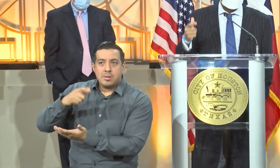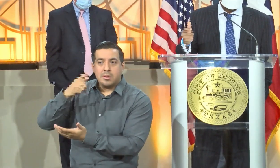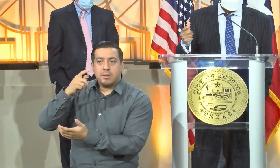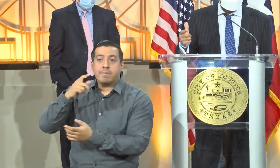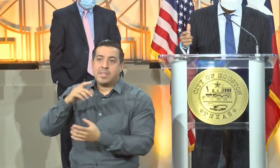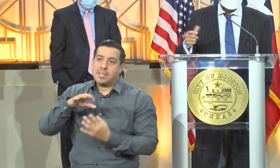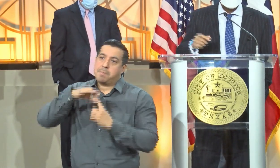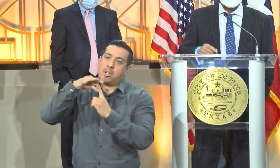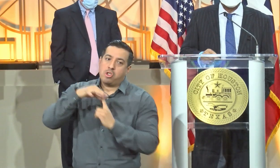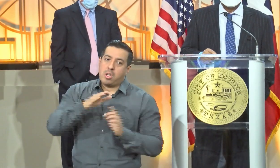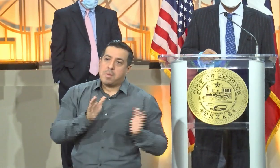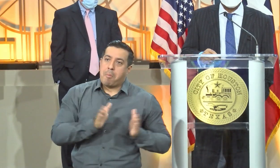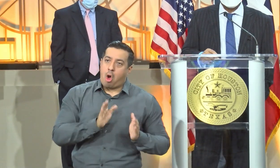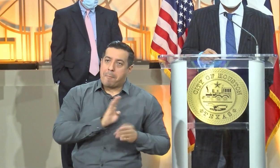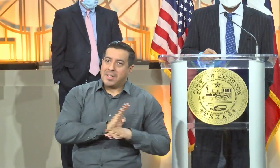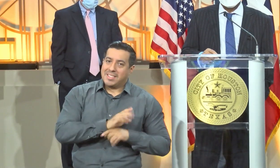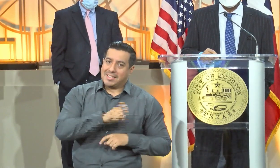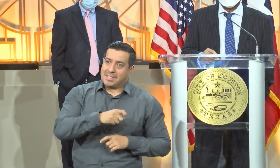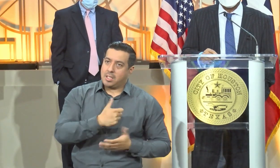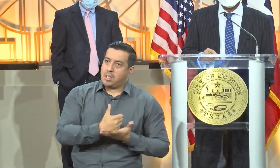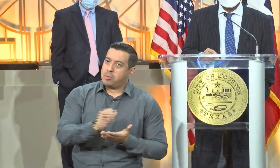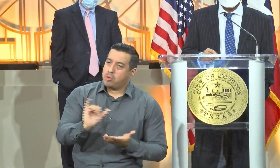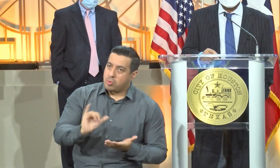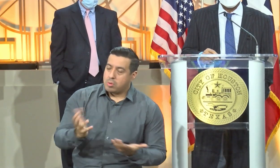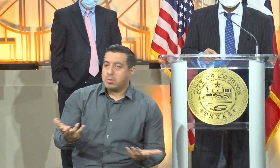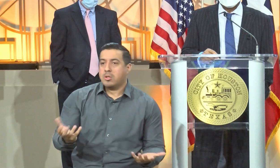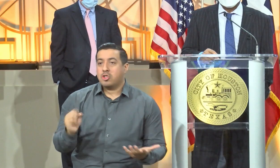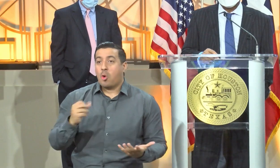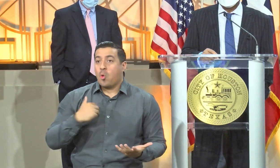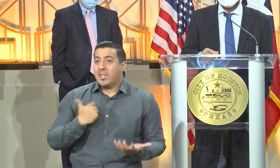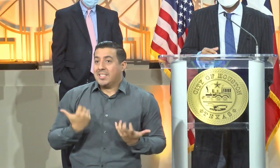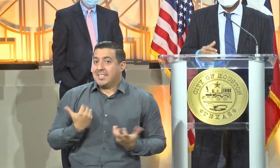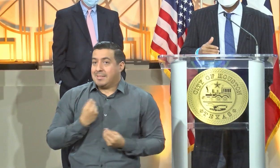small businesses. And so I'm simply saying